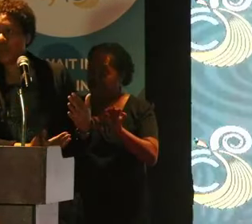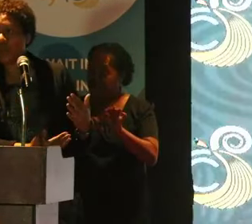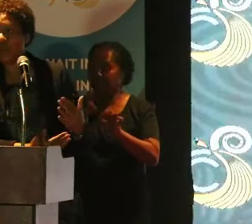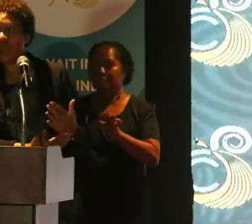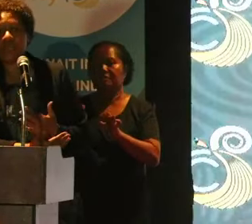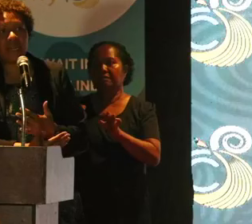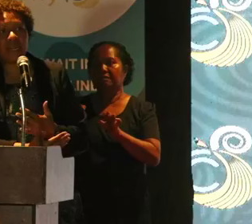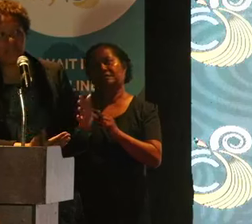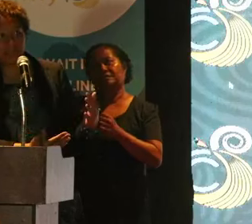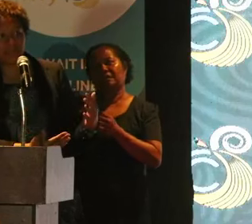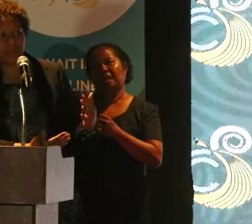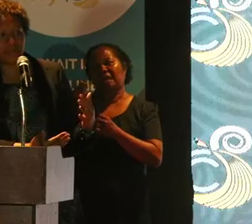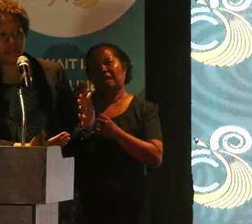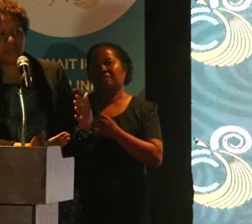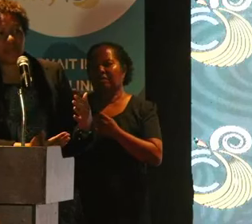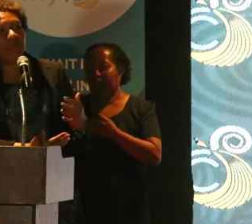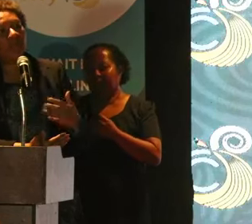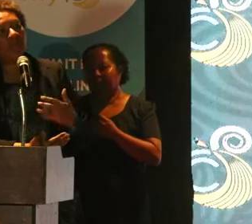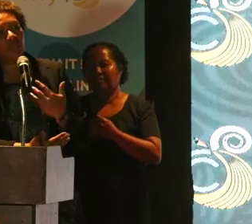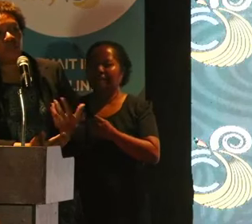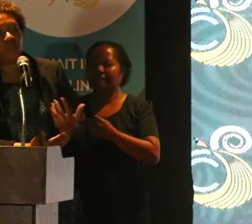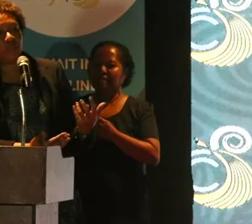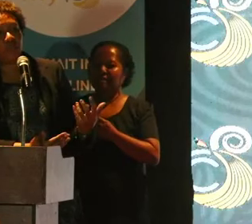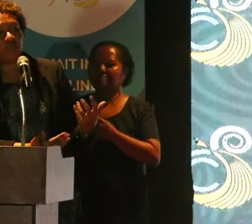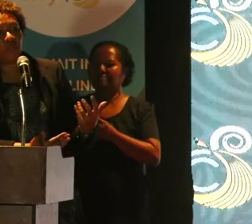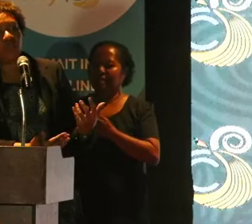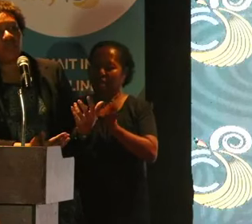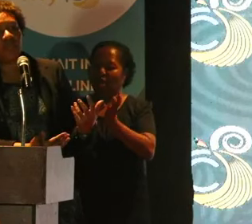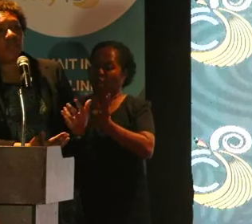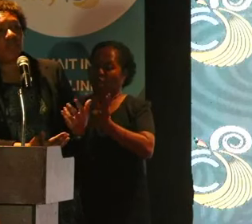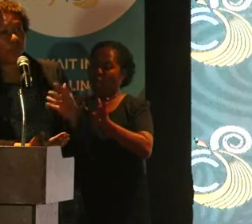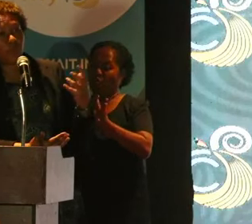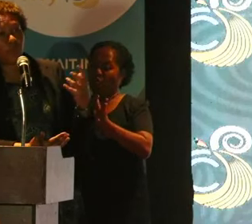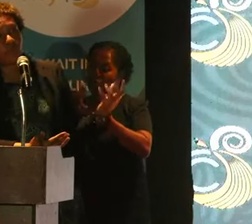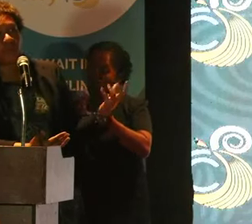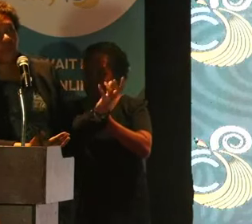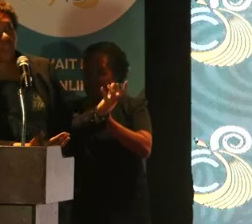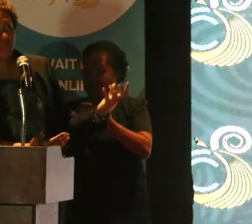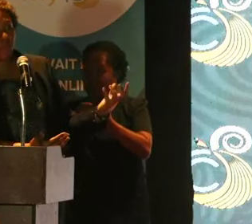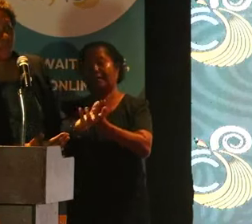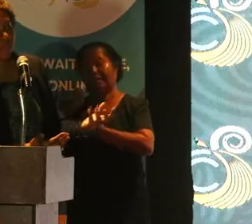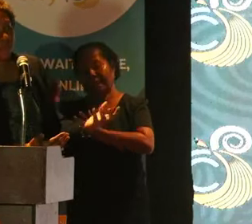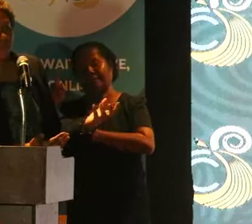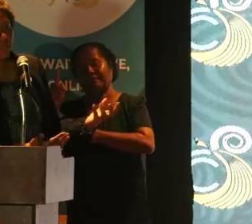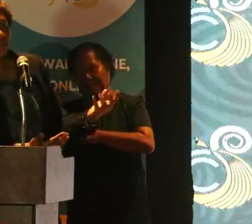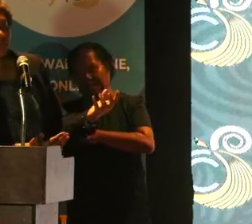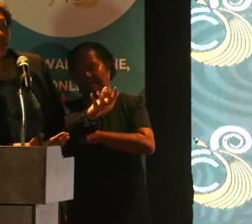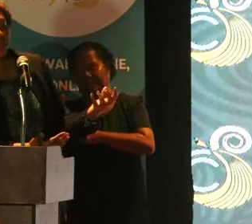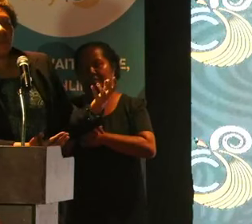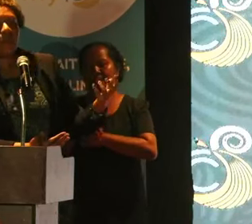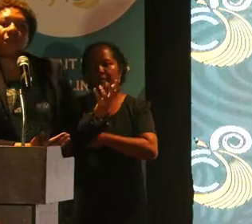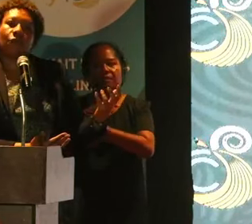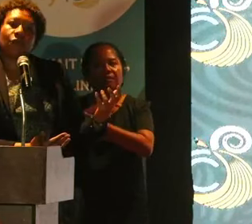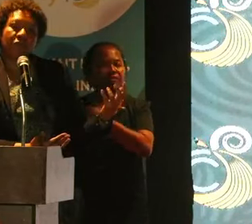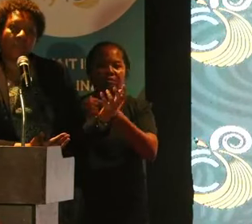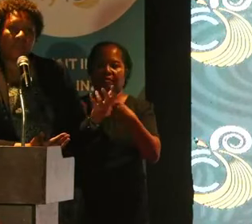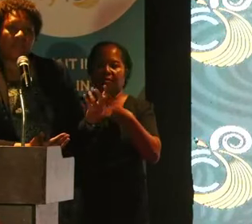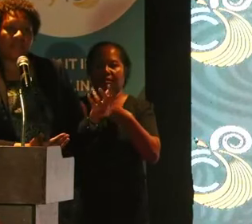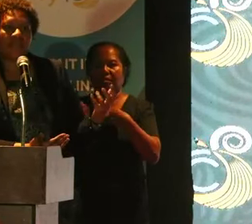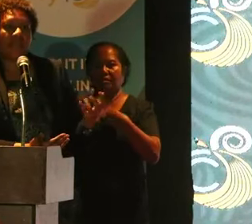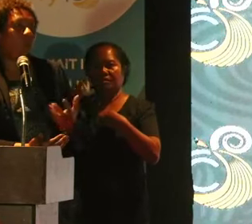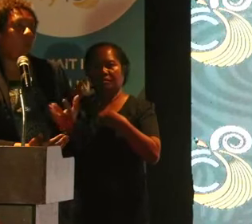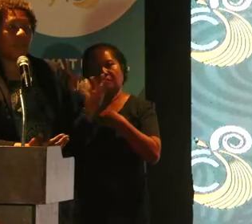all your outstanding land and garbage rates. A lot of our people don't do that, and when we go out and we inspect, we find that out. Also,